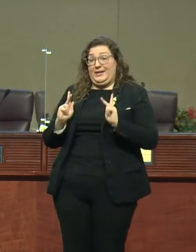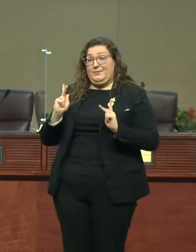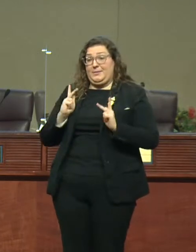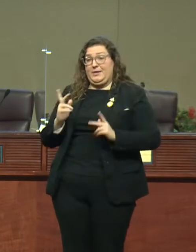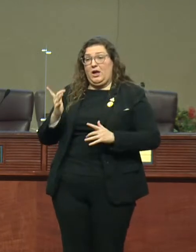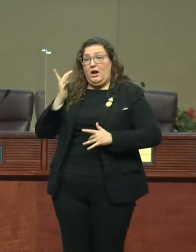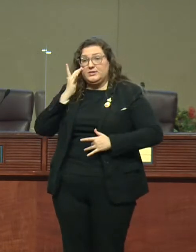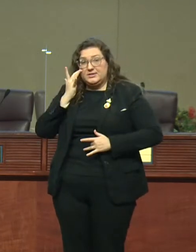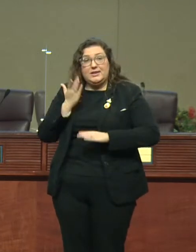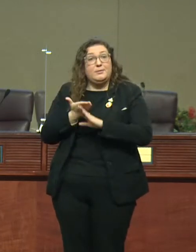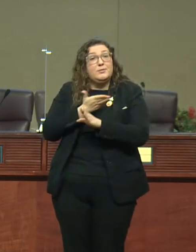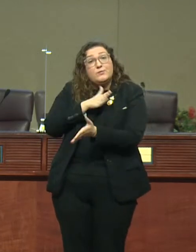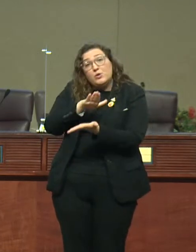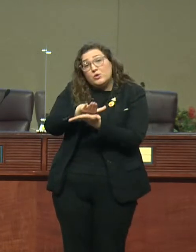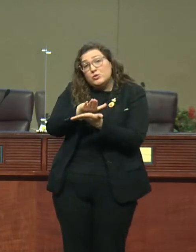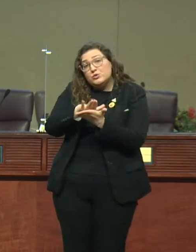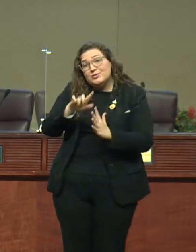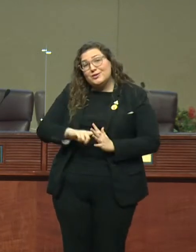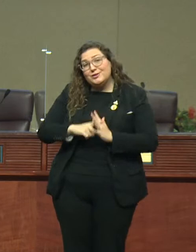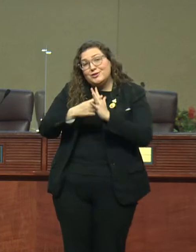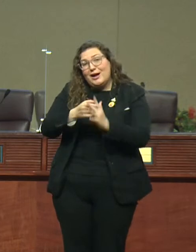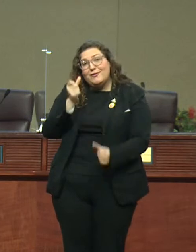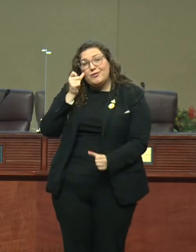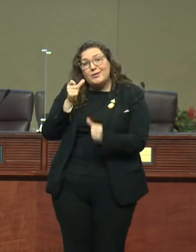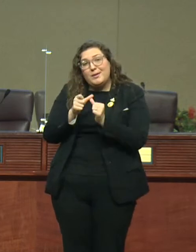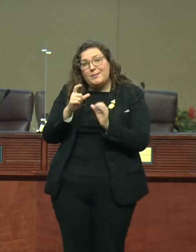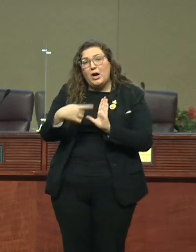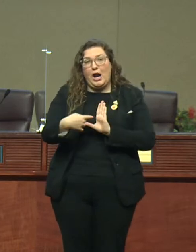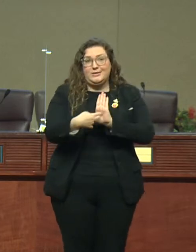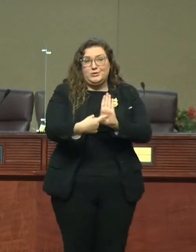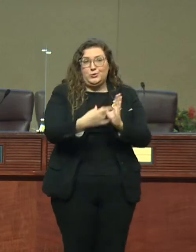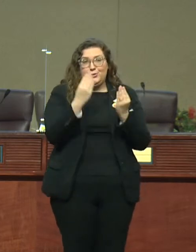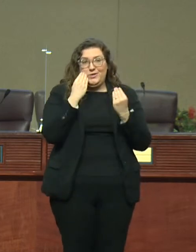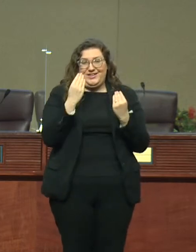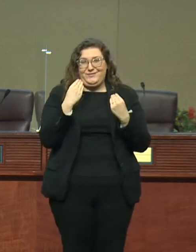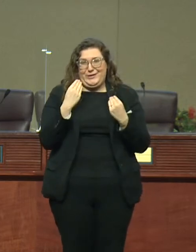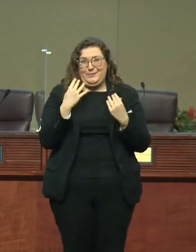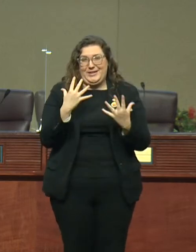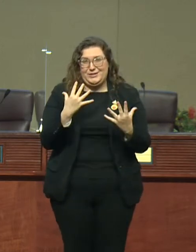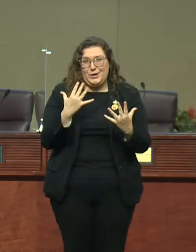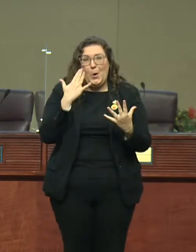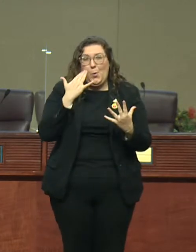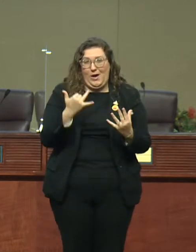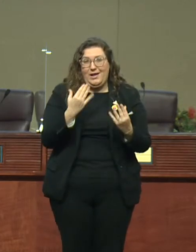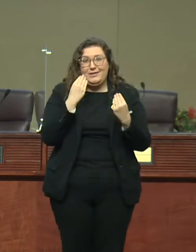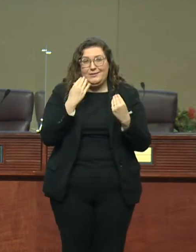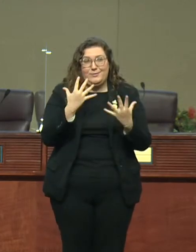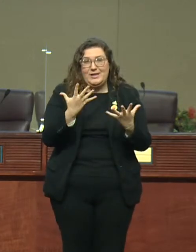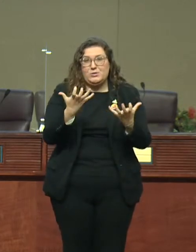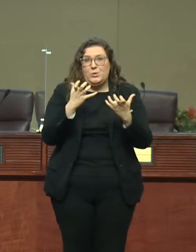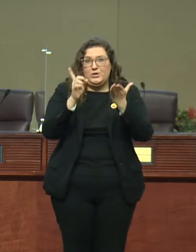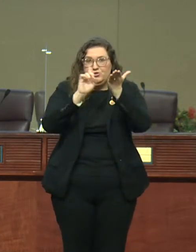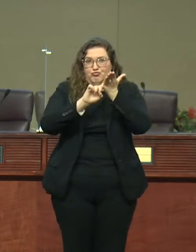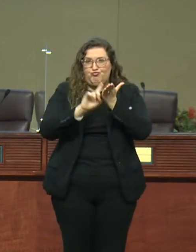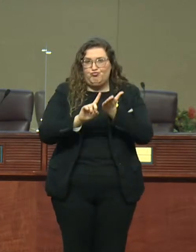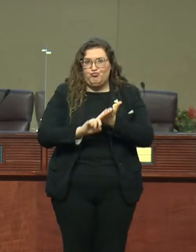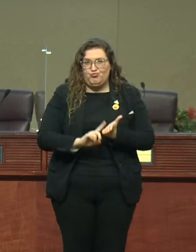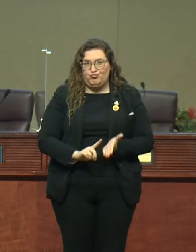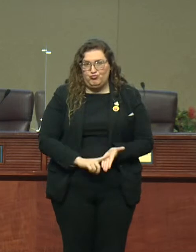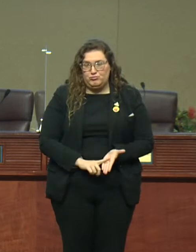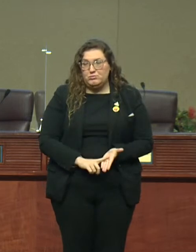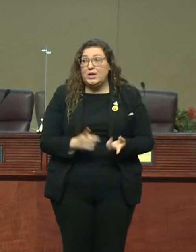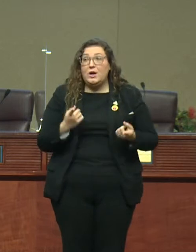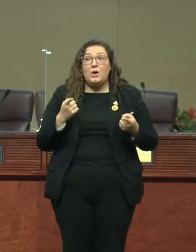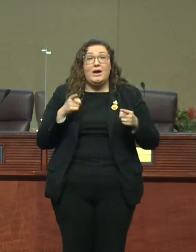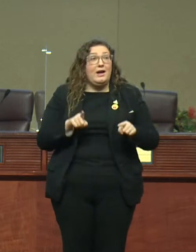started, remember I showed you a baseline of that data because we wanted to follow that data and track it. What is happening is